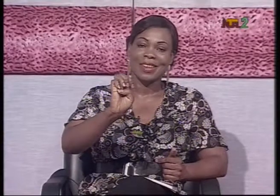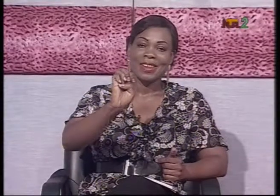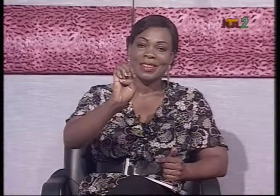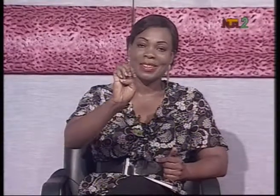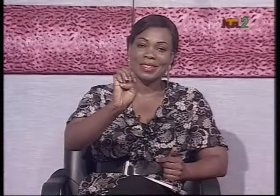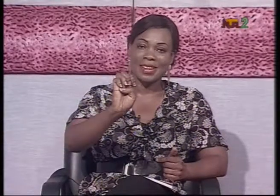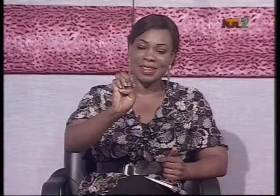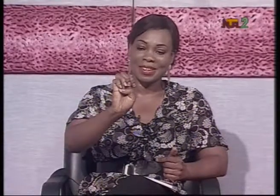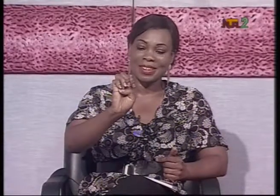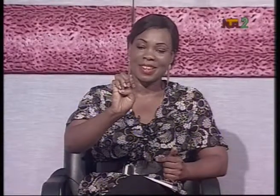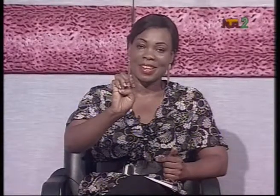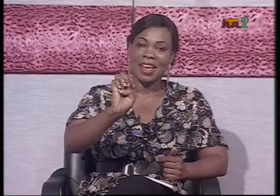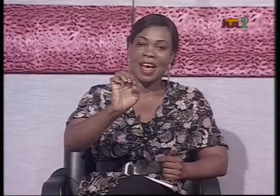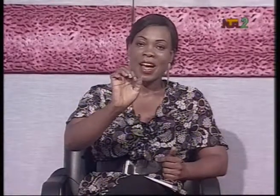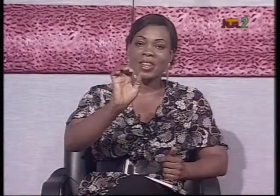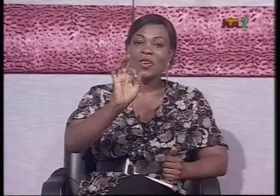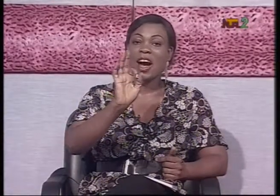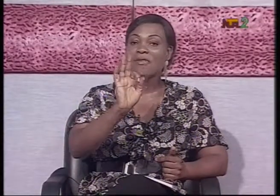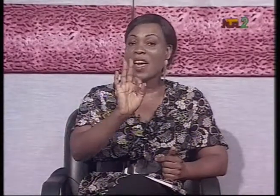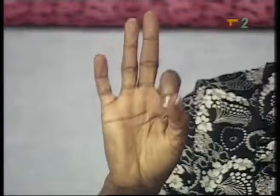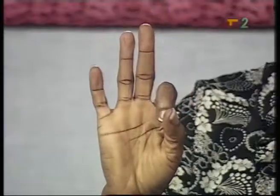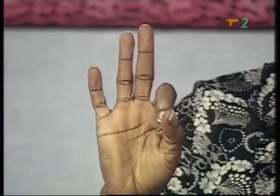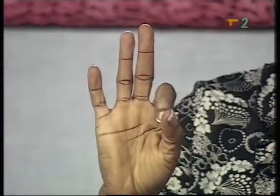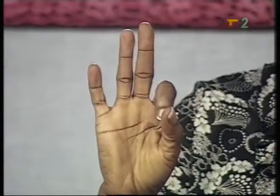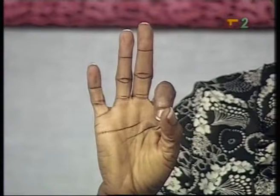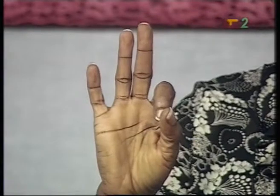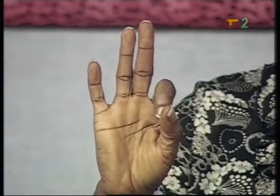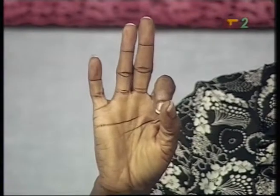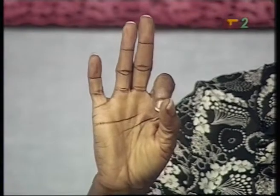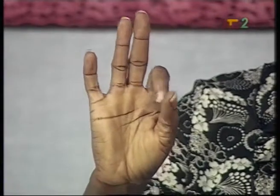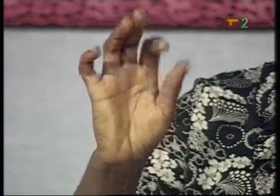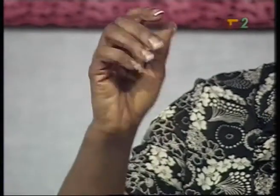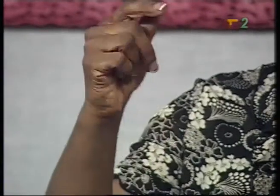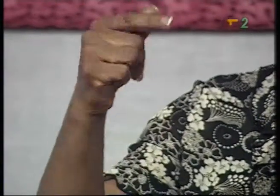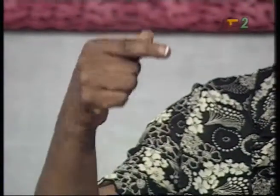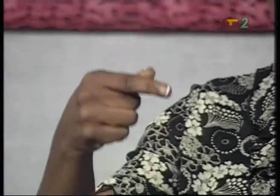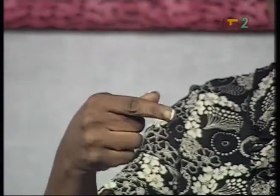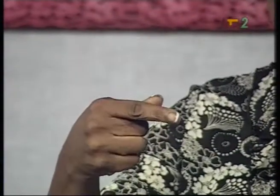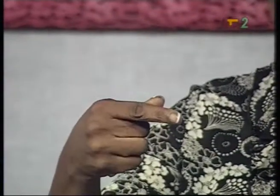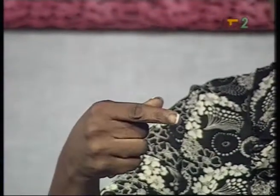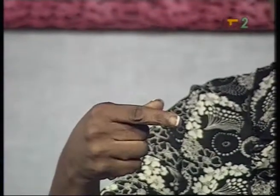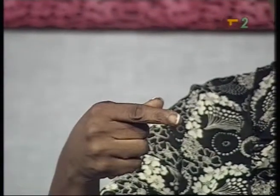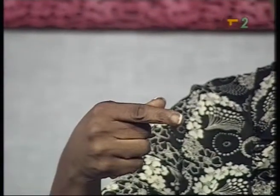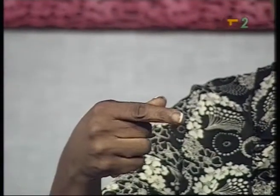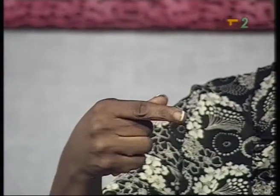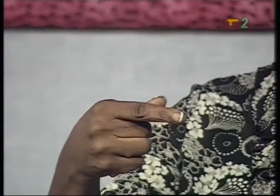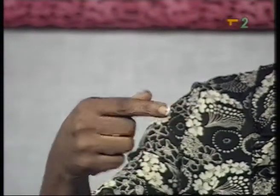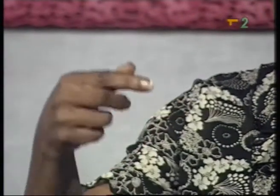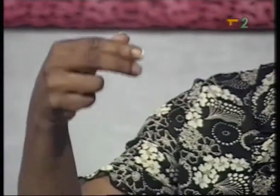This is E. And then you have F. Of course, G is like a gun. Then you